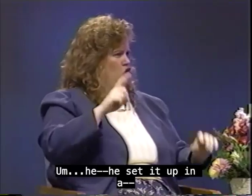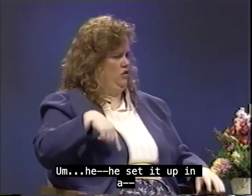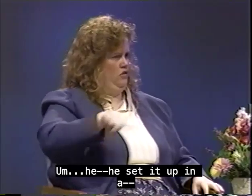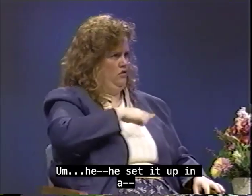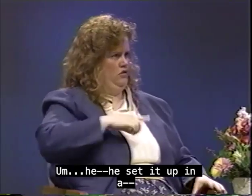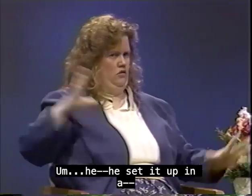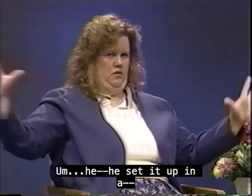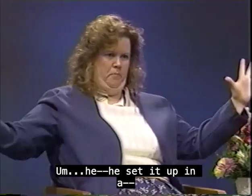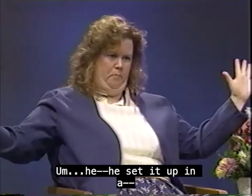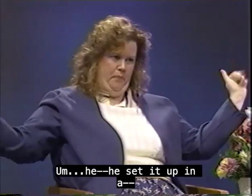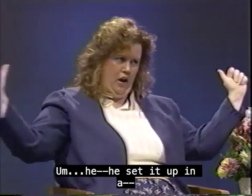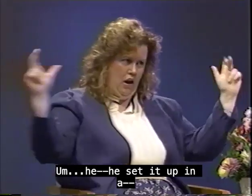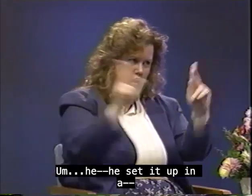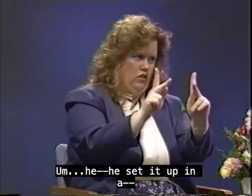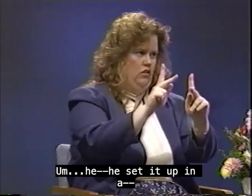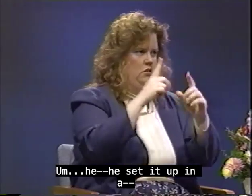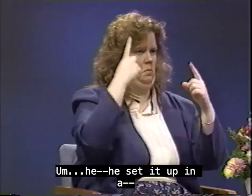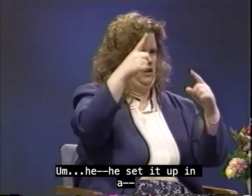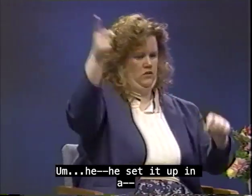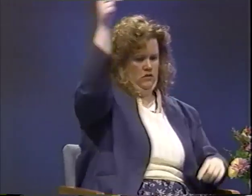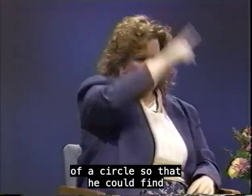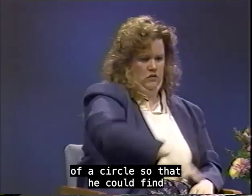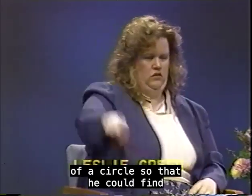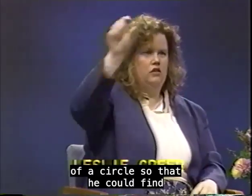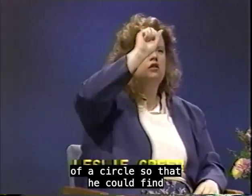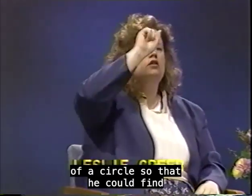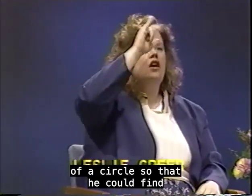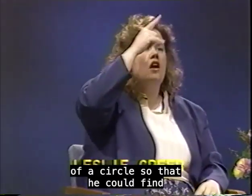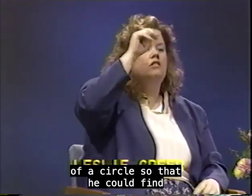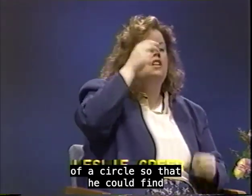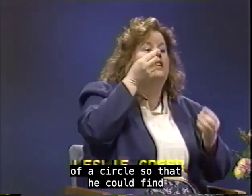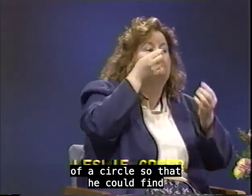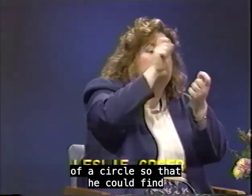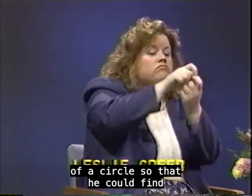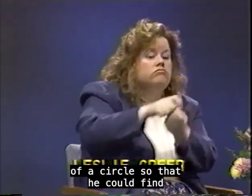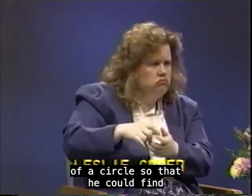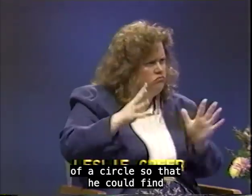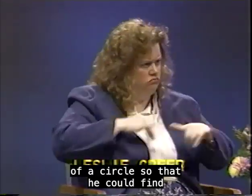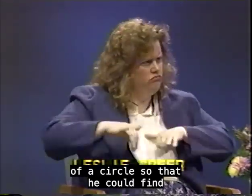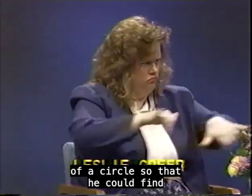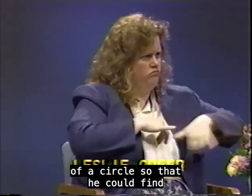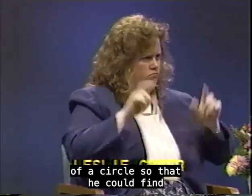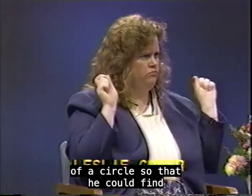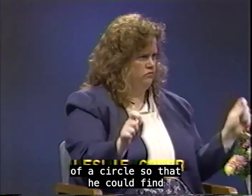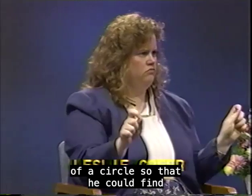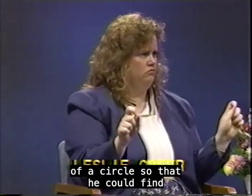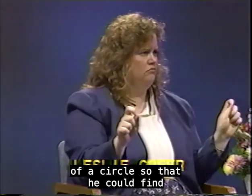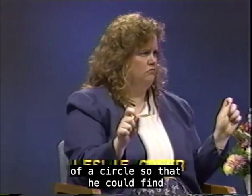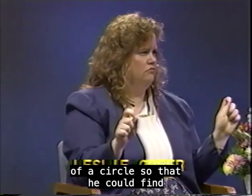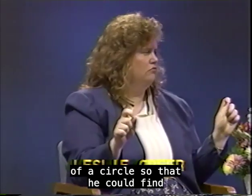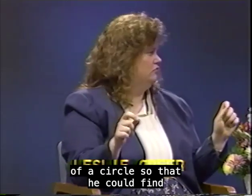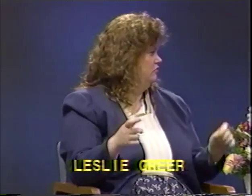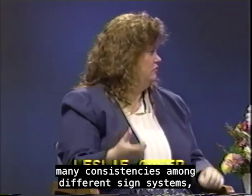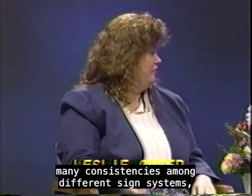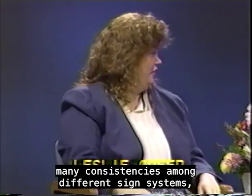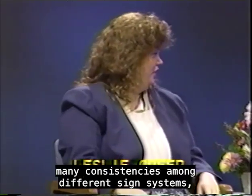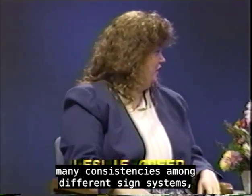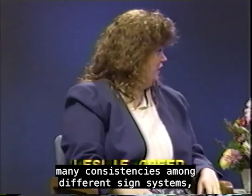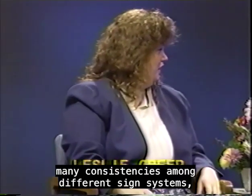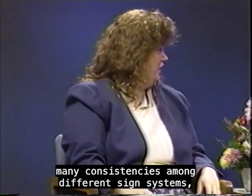He set it up in a kind of an idea of a circle so that he could find many